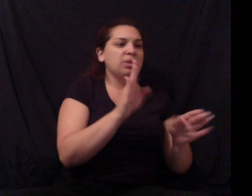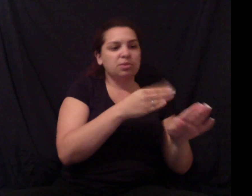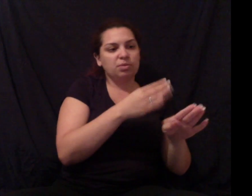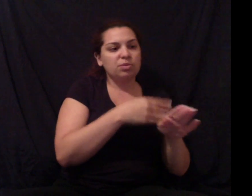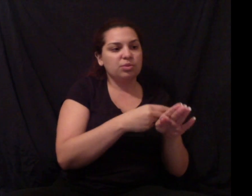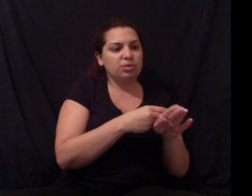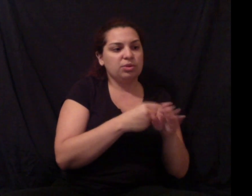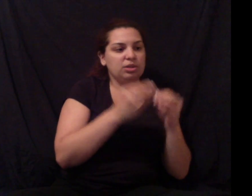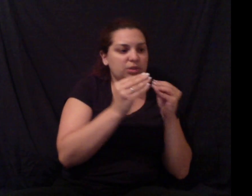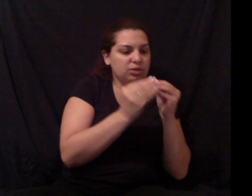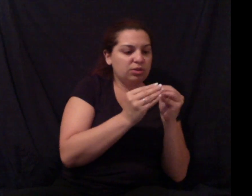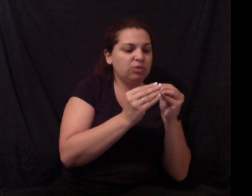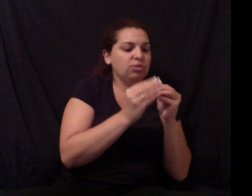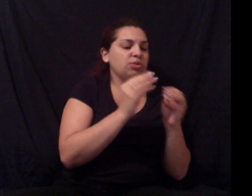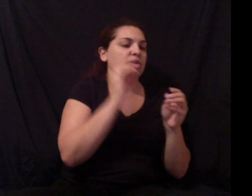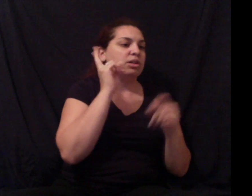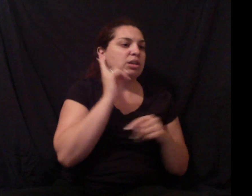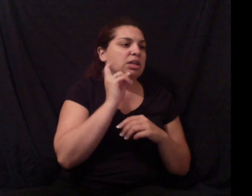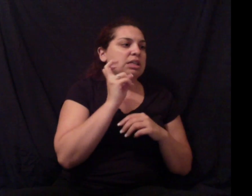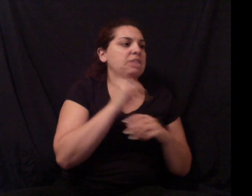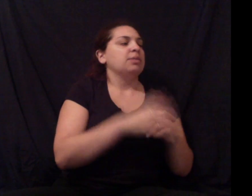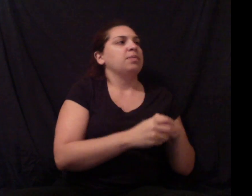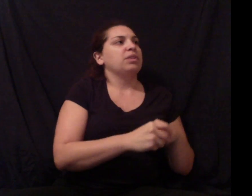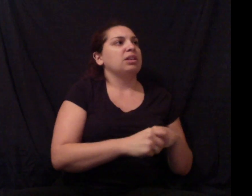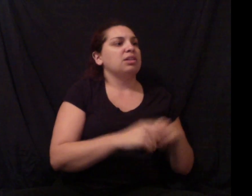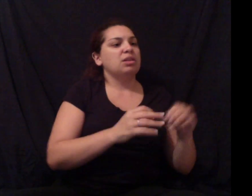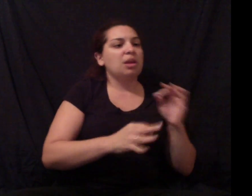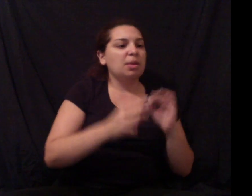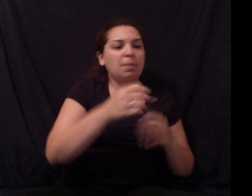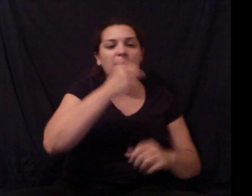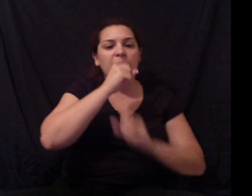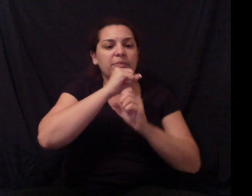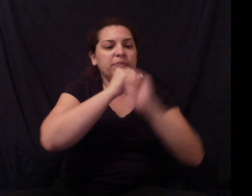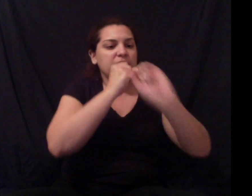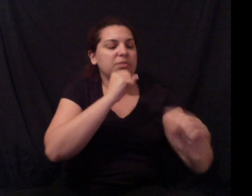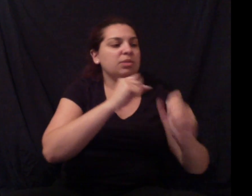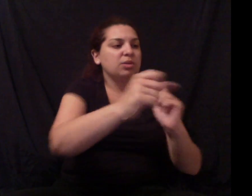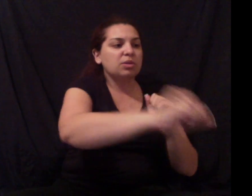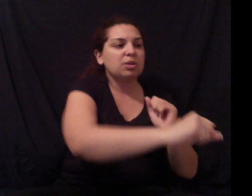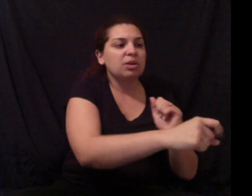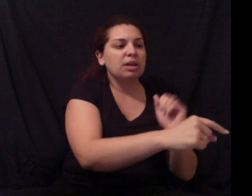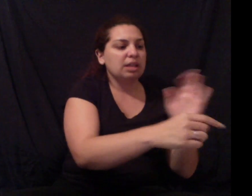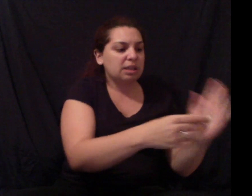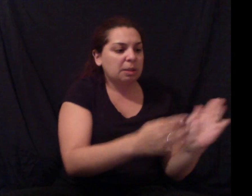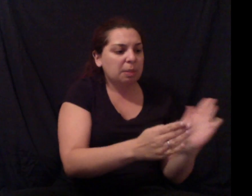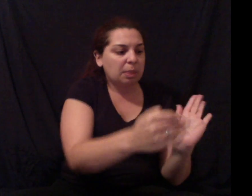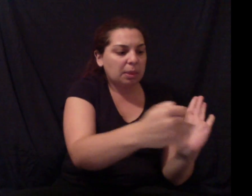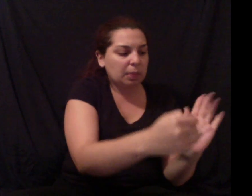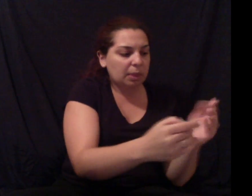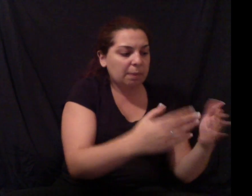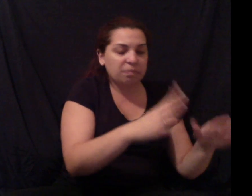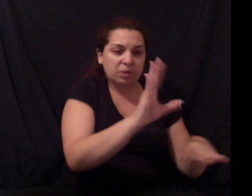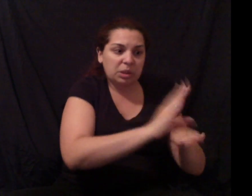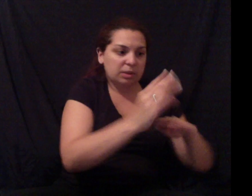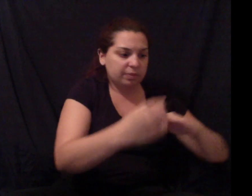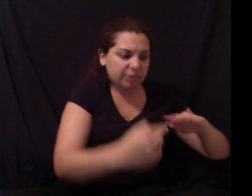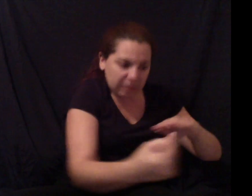we hooked in a microphone to the back of my sound card and just started messing around. I tried to mic my drum set with that, and